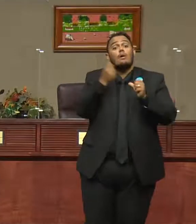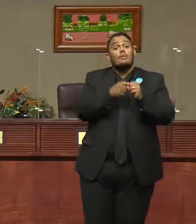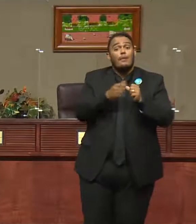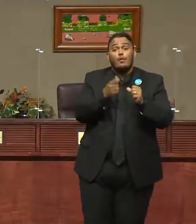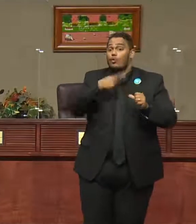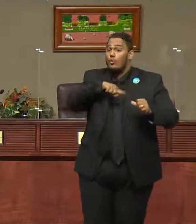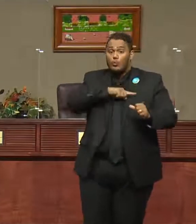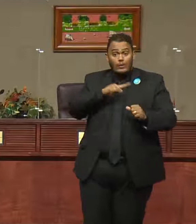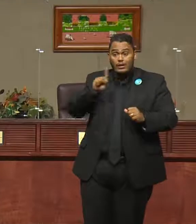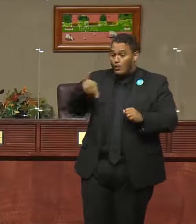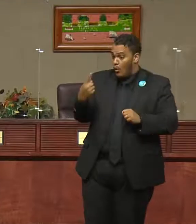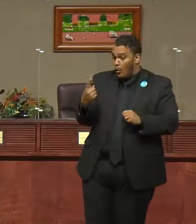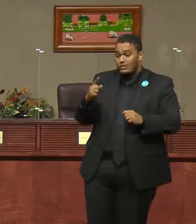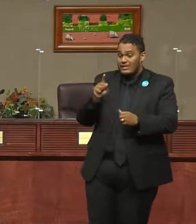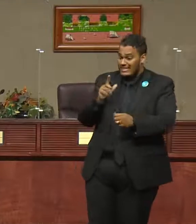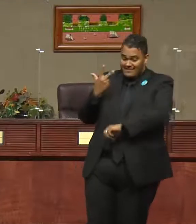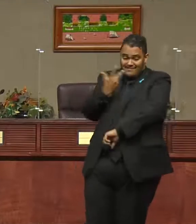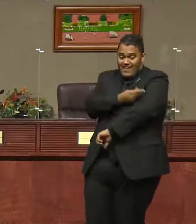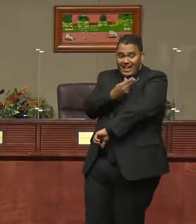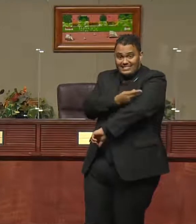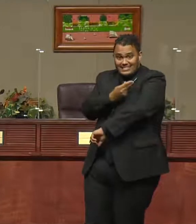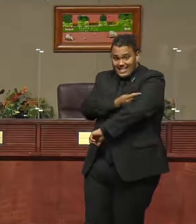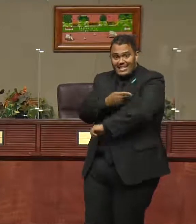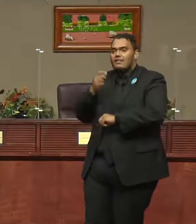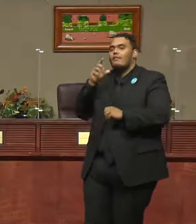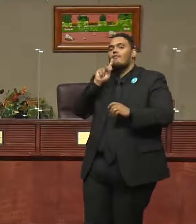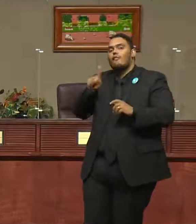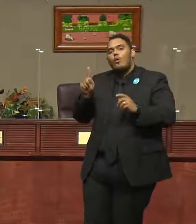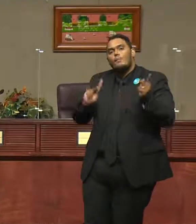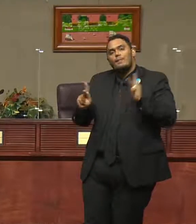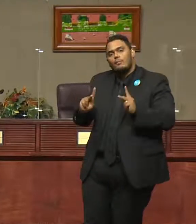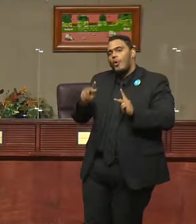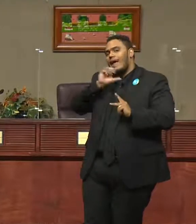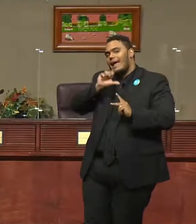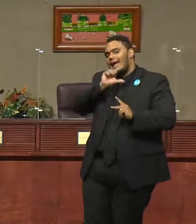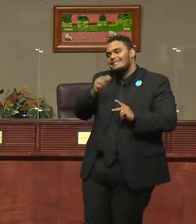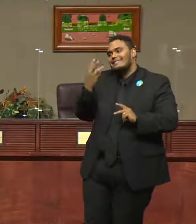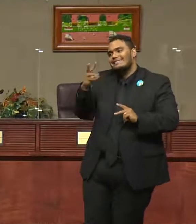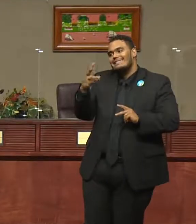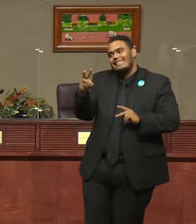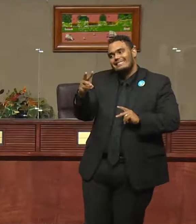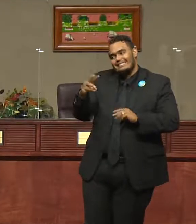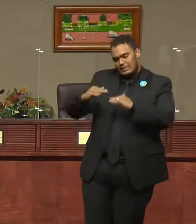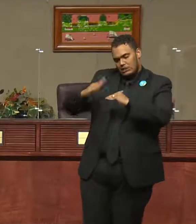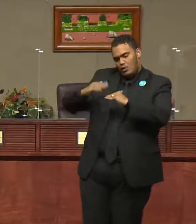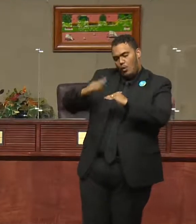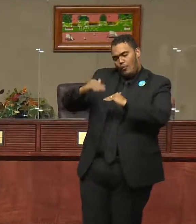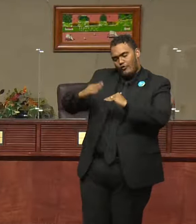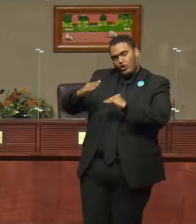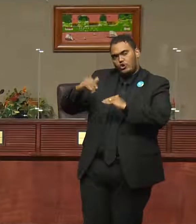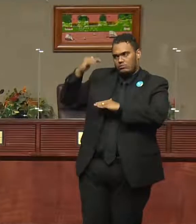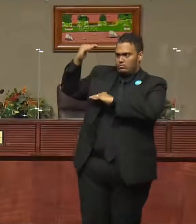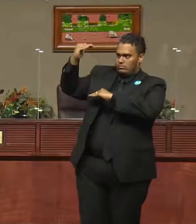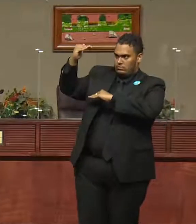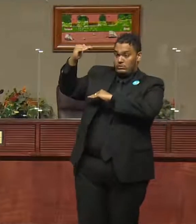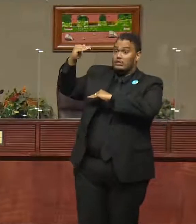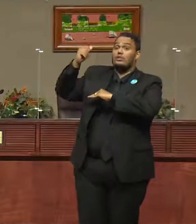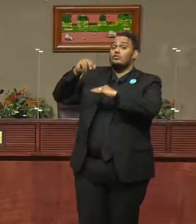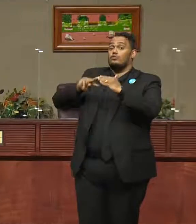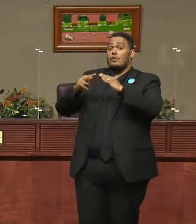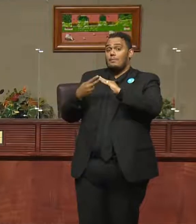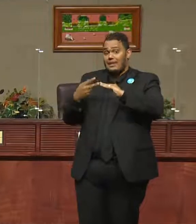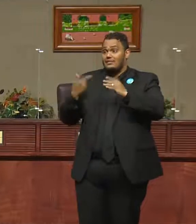over, so there is room there for also increasing percentage. And that's what comes next. When you look at residents